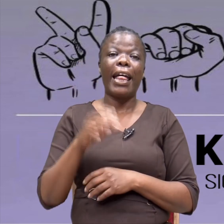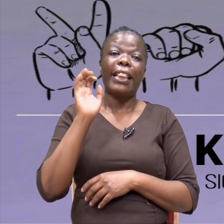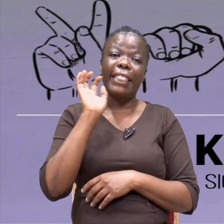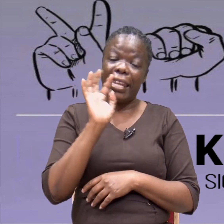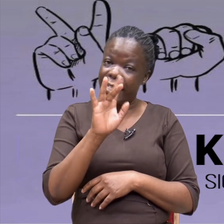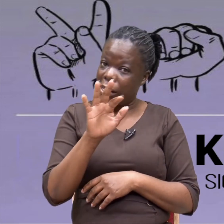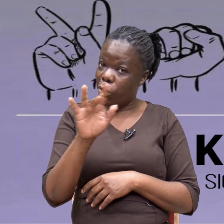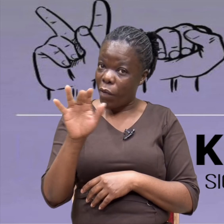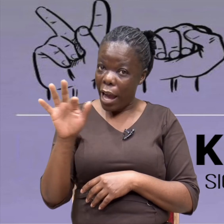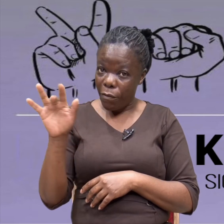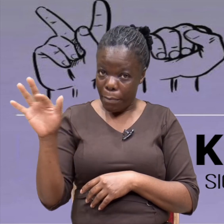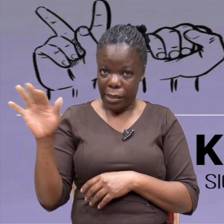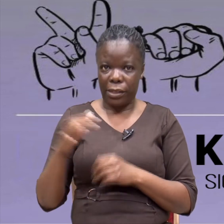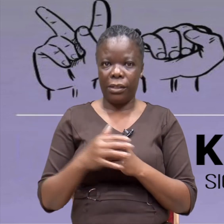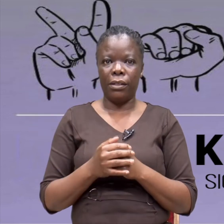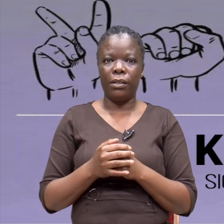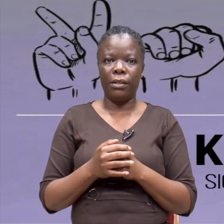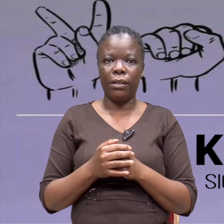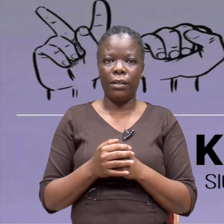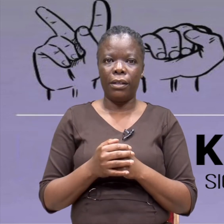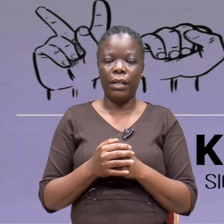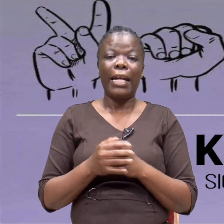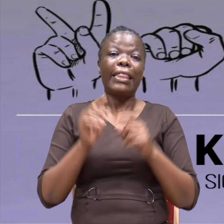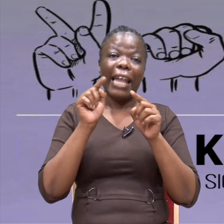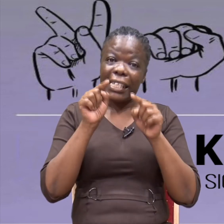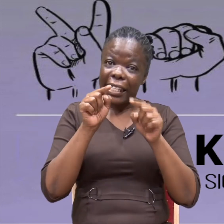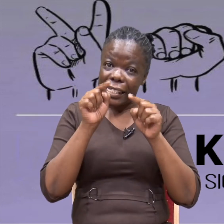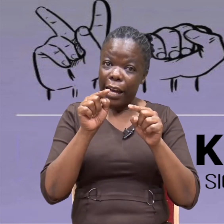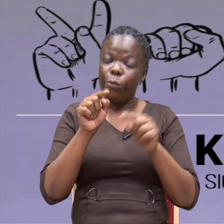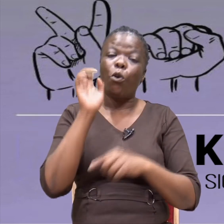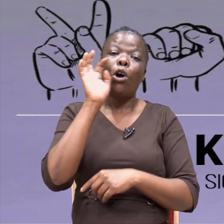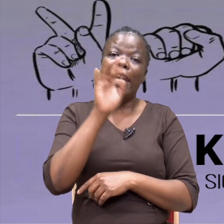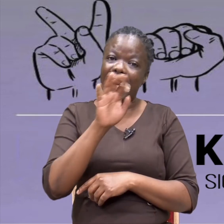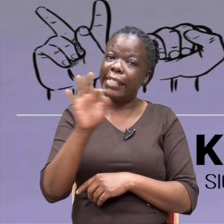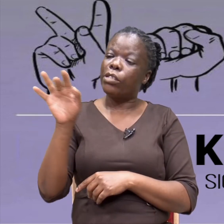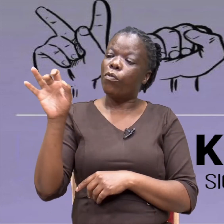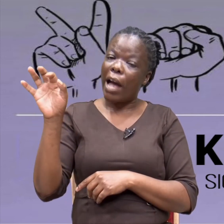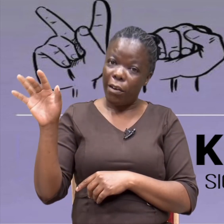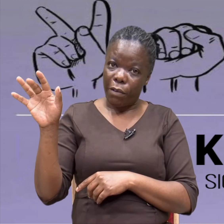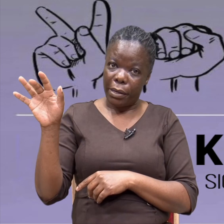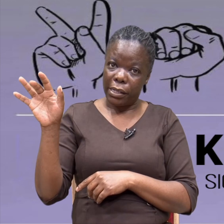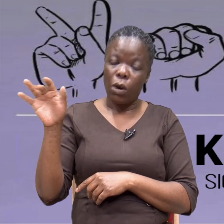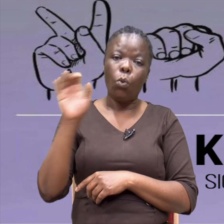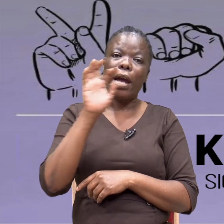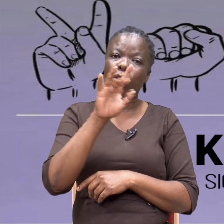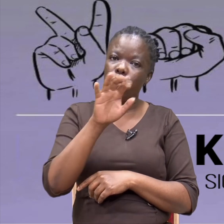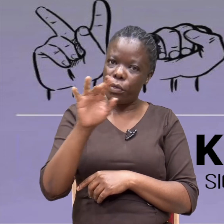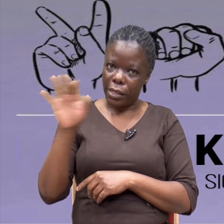The letters of alphabet. That is the sign for letters of alphabet. When you do this,